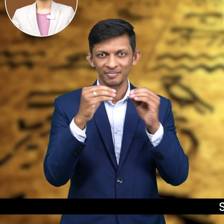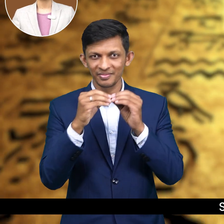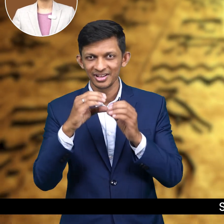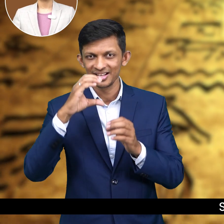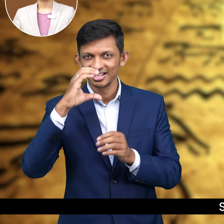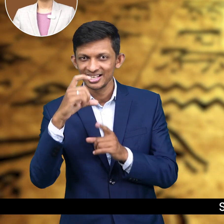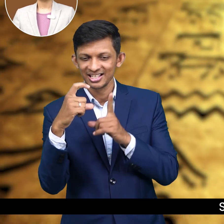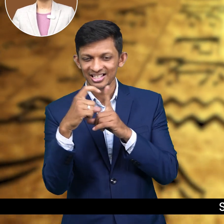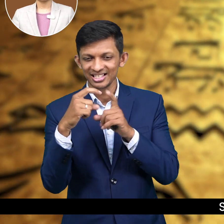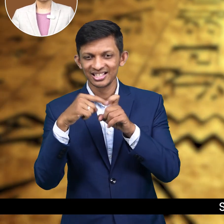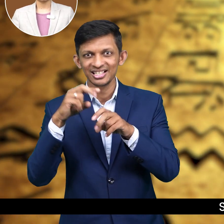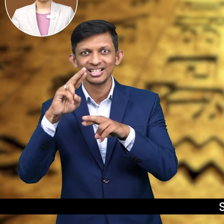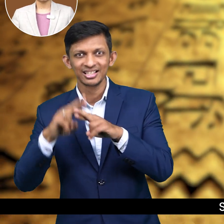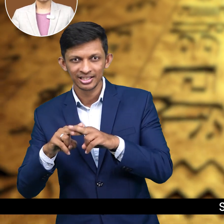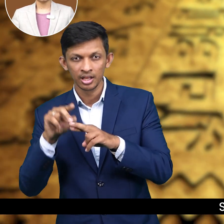on.